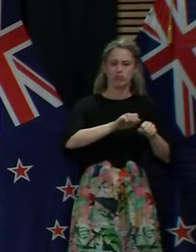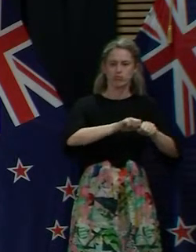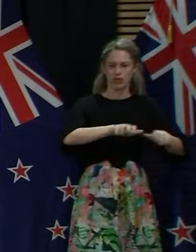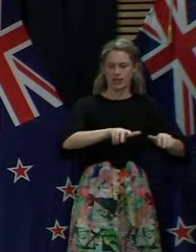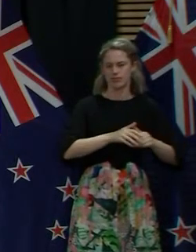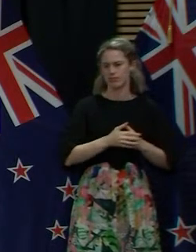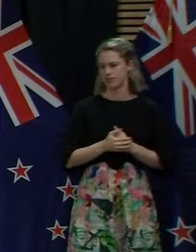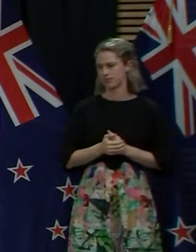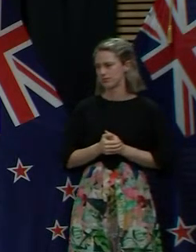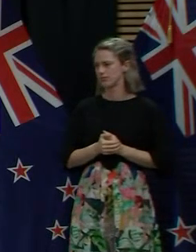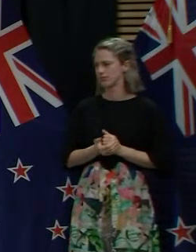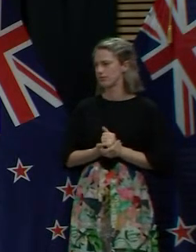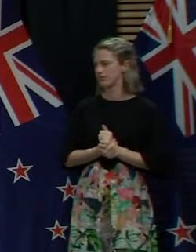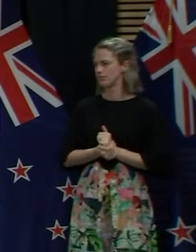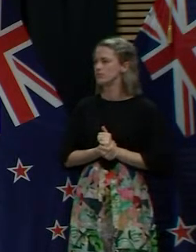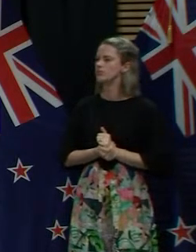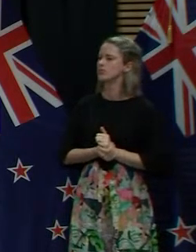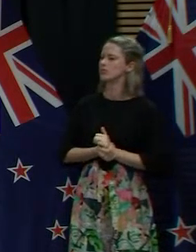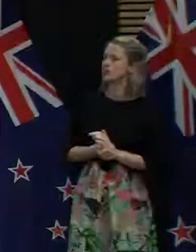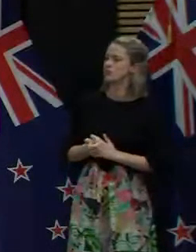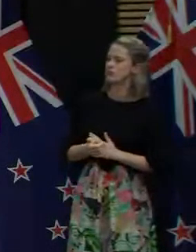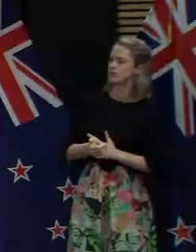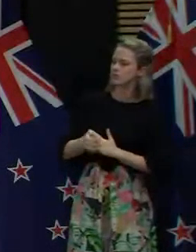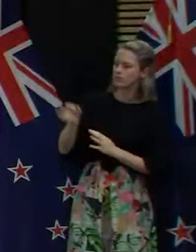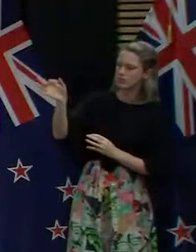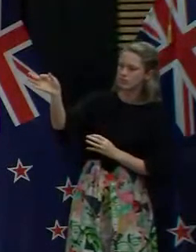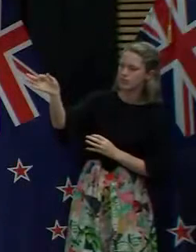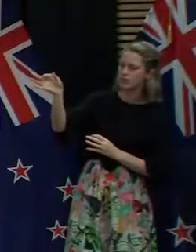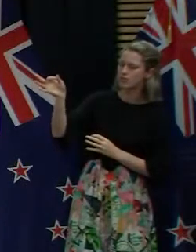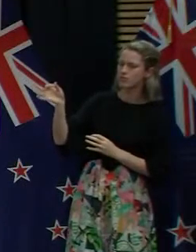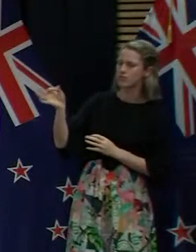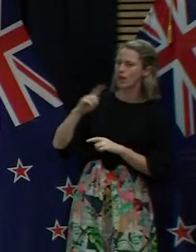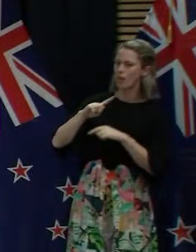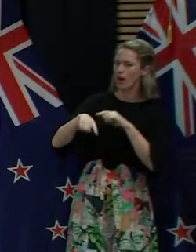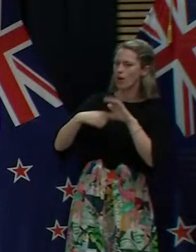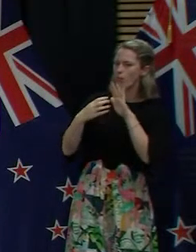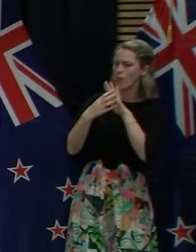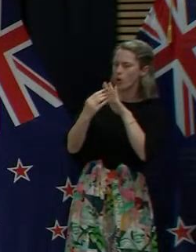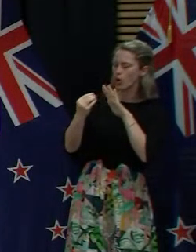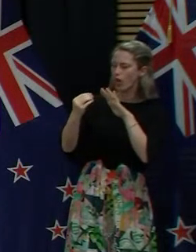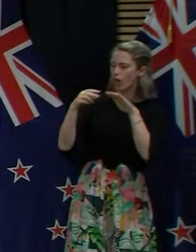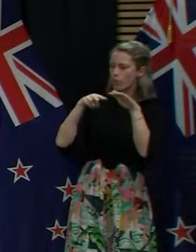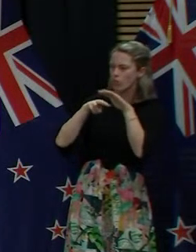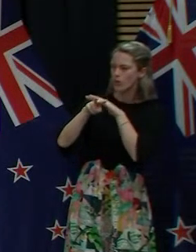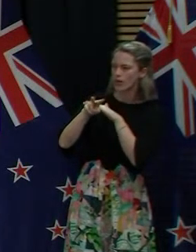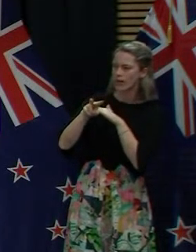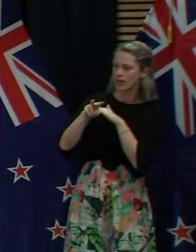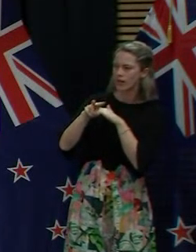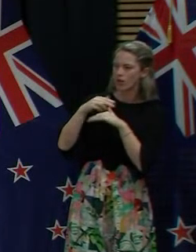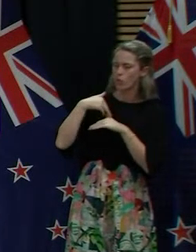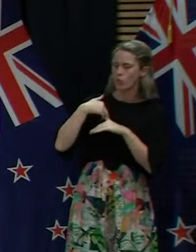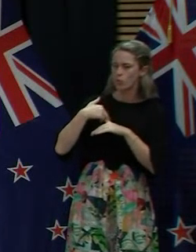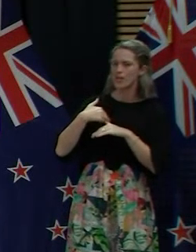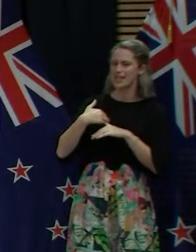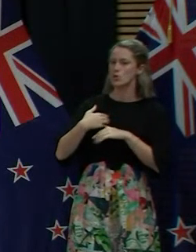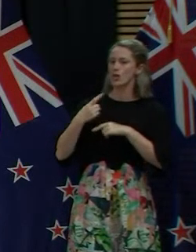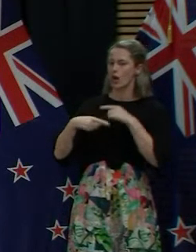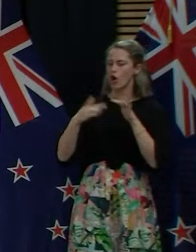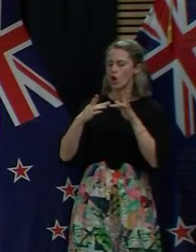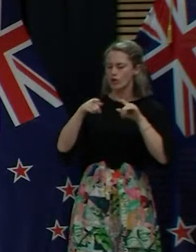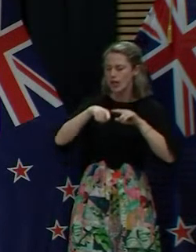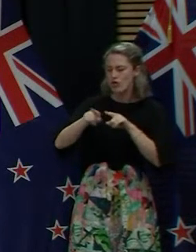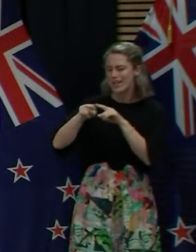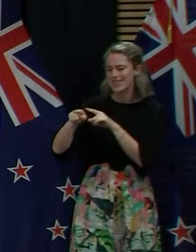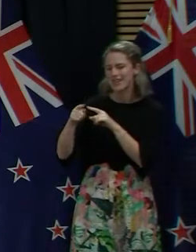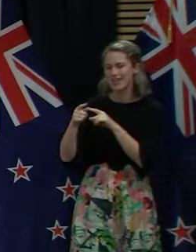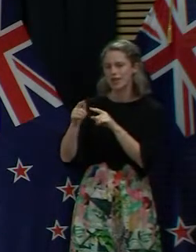to. Mark. One of the conclusions of the modelling was that you would need to continue to do things like contact tracing, case